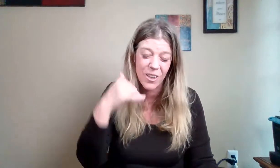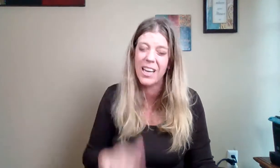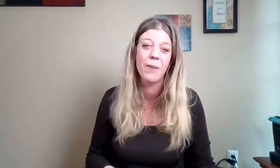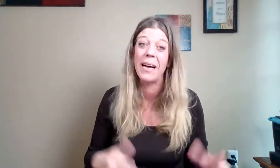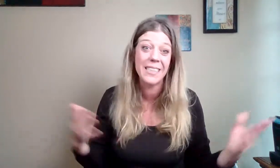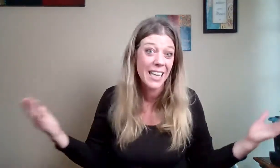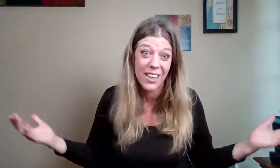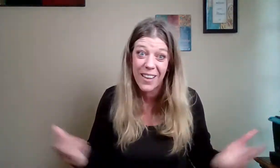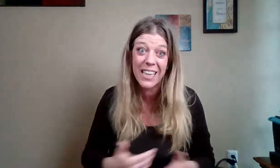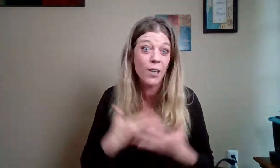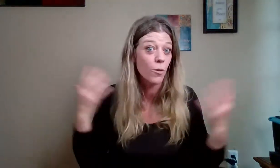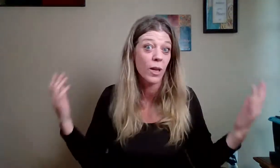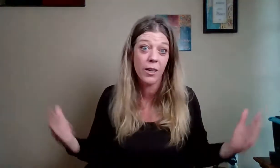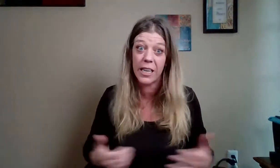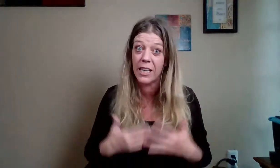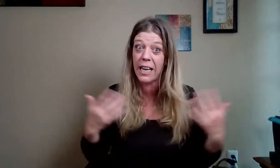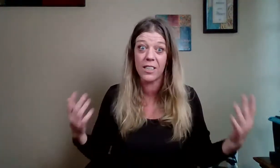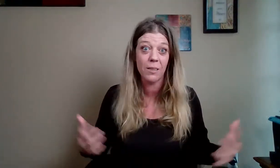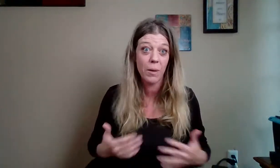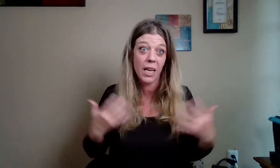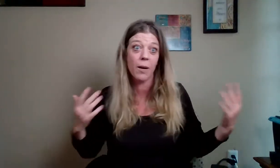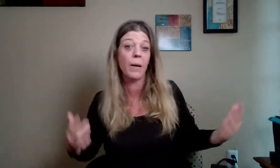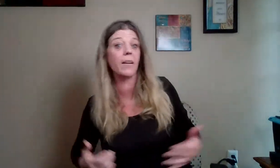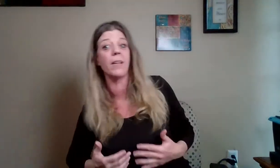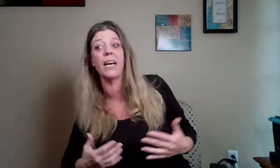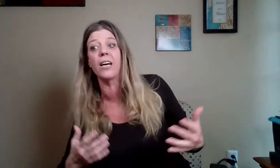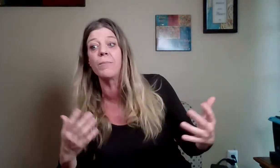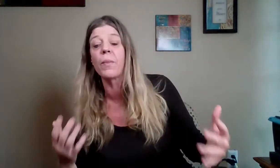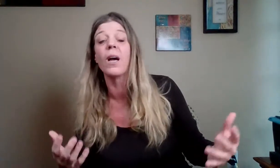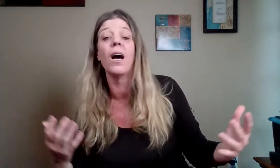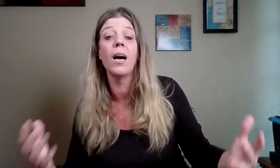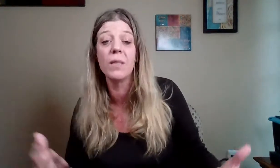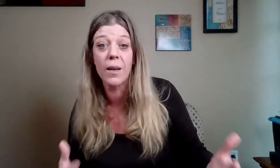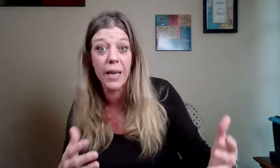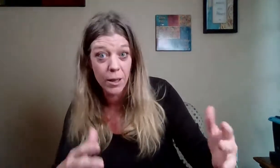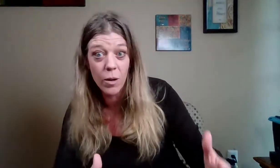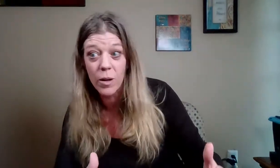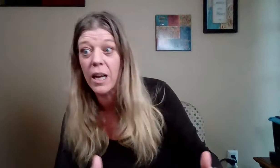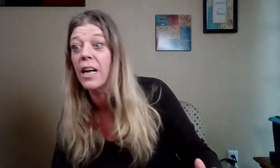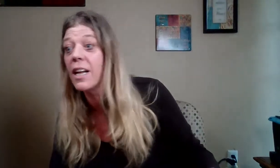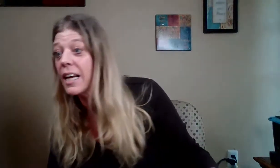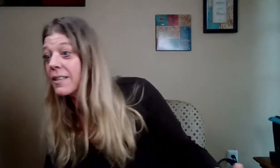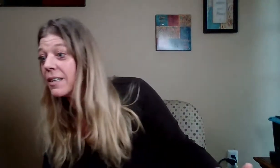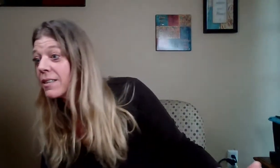And I'm asking you like you are gonna like just pick it up out of the air. I'm sorry. Hold on. Alexis.